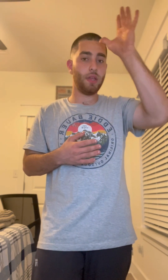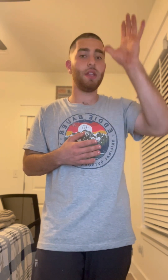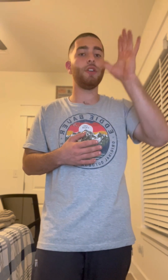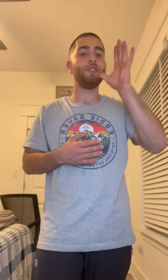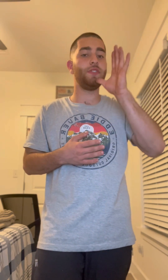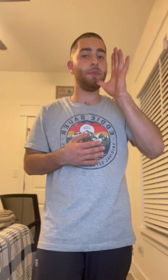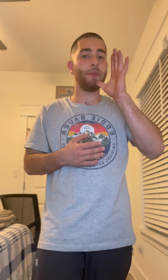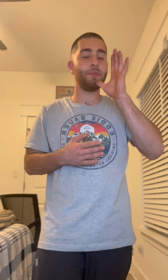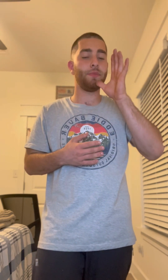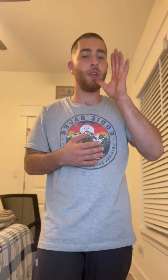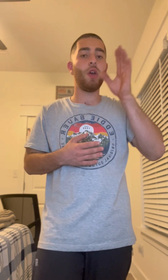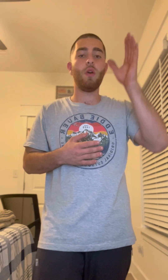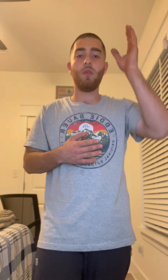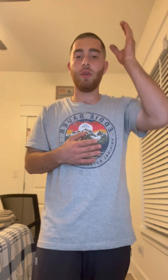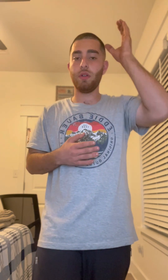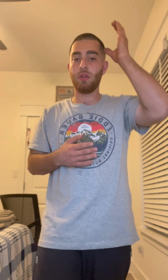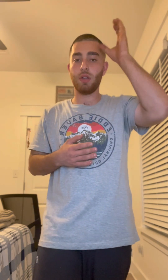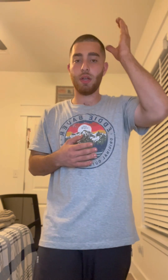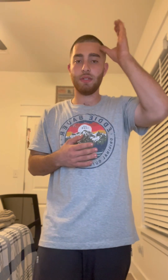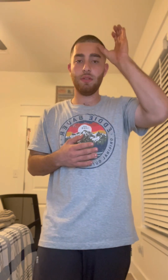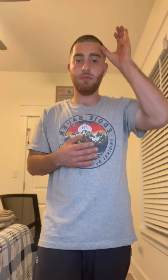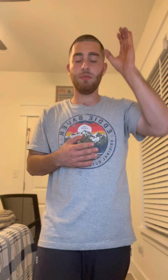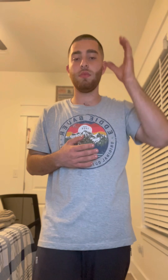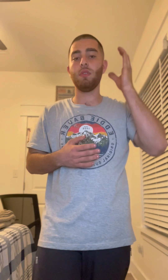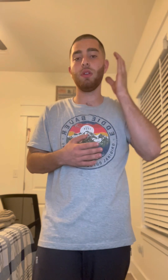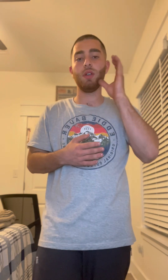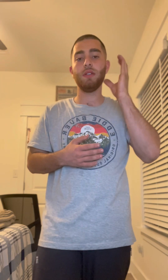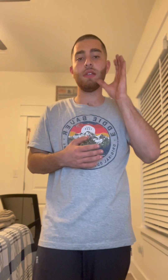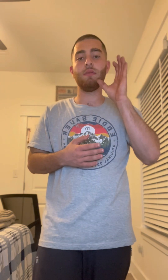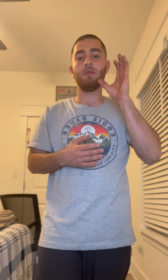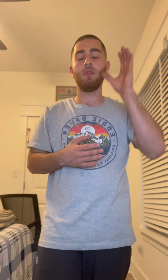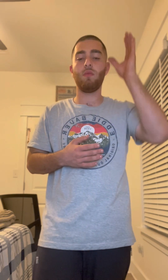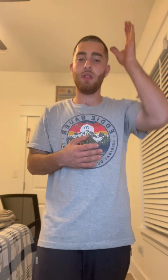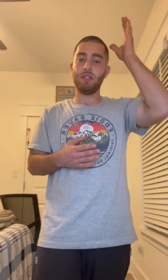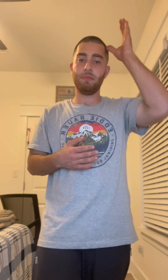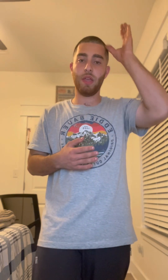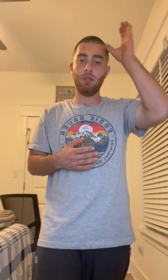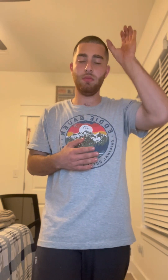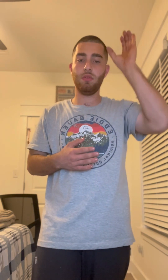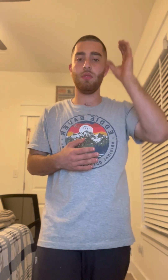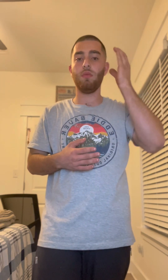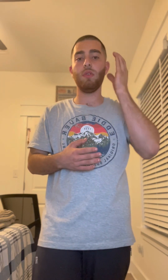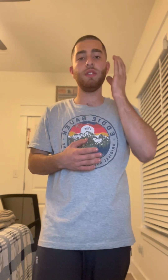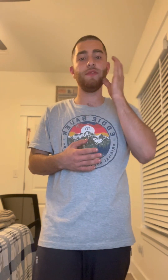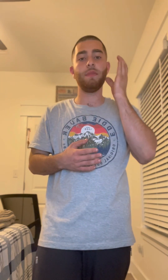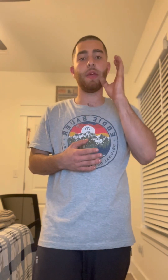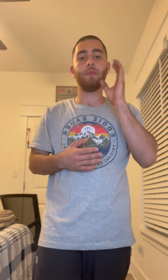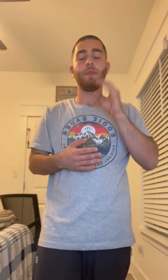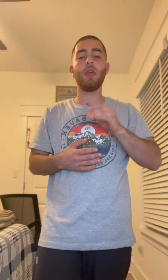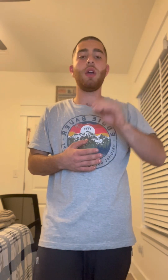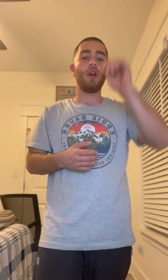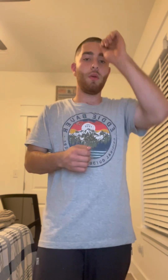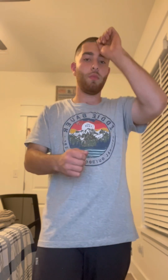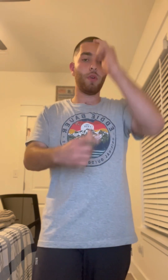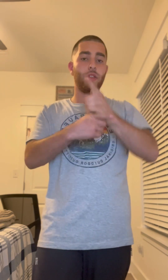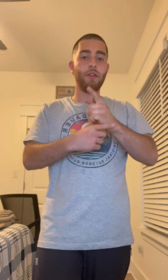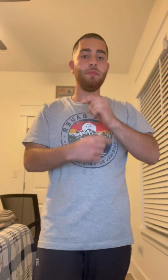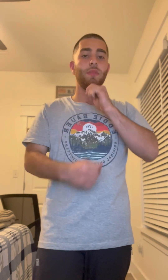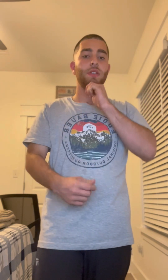here is female. Or cousin, cousin. One is male, one is female. Brother,